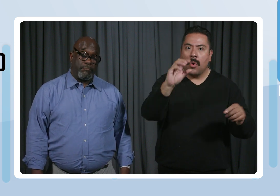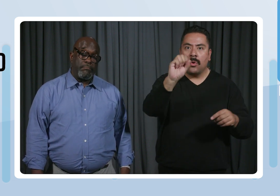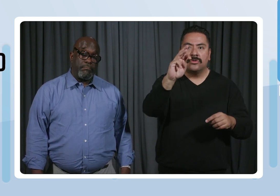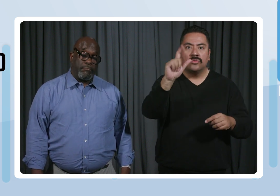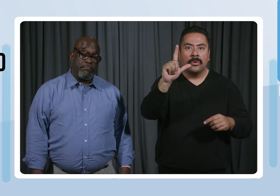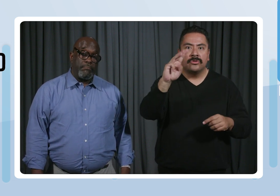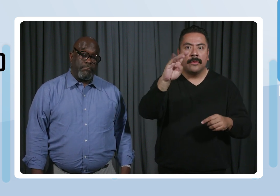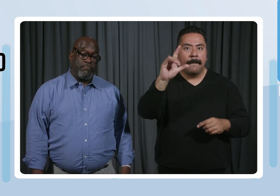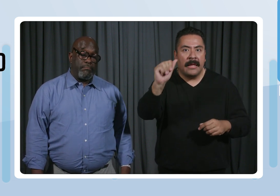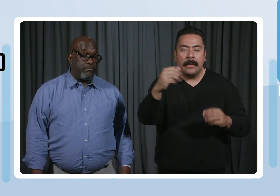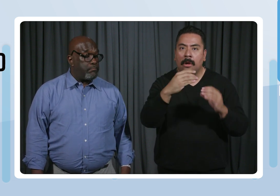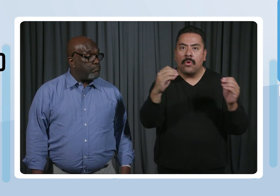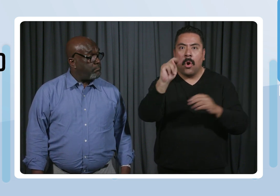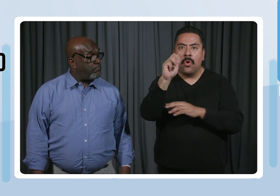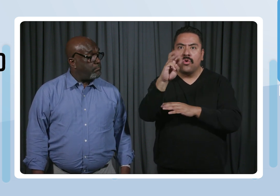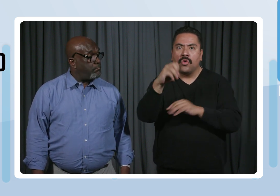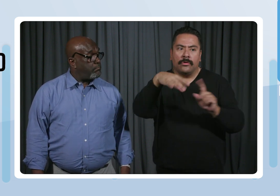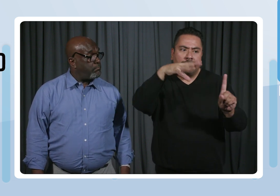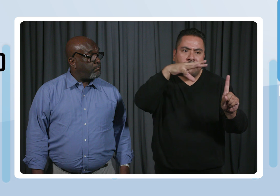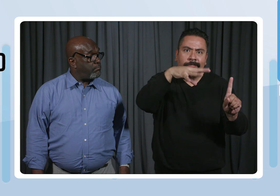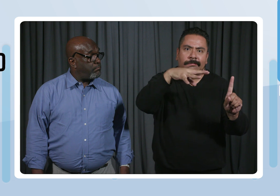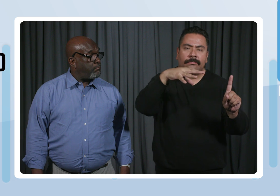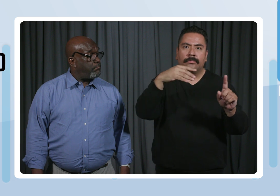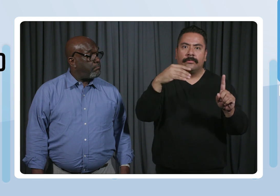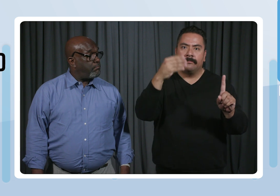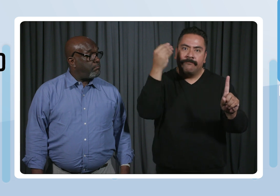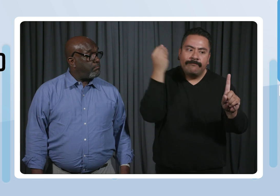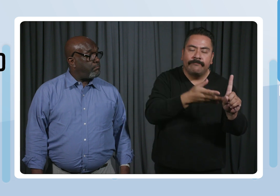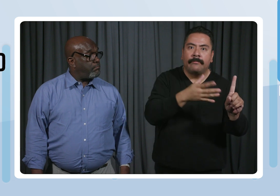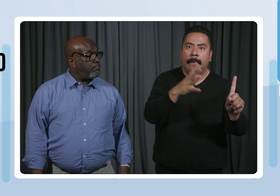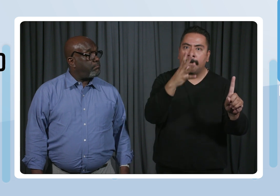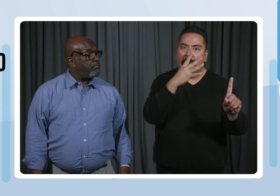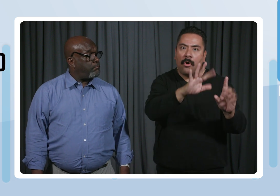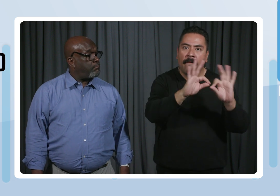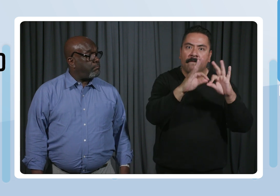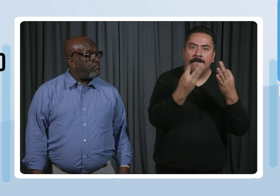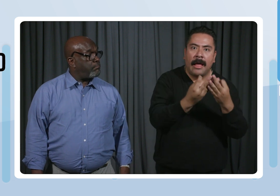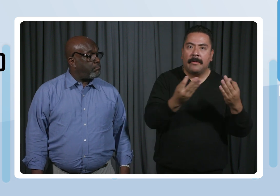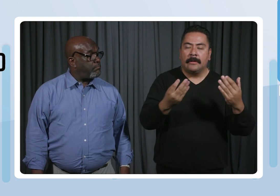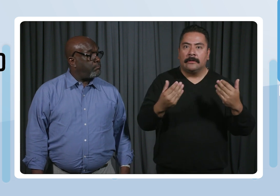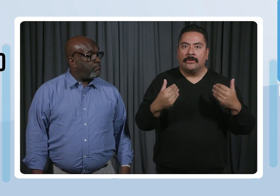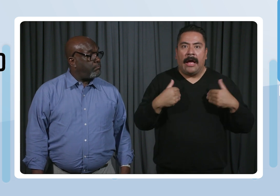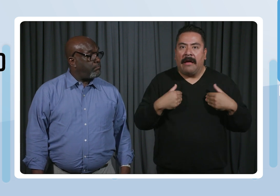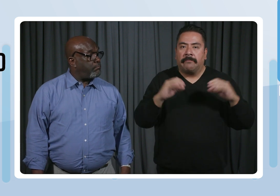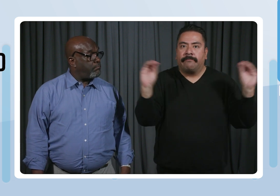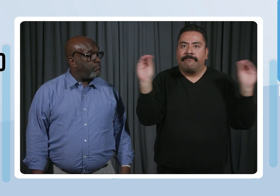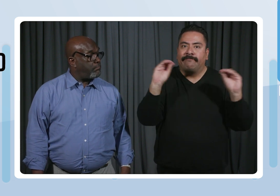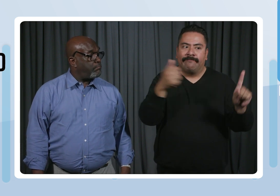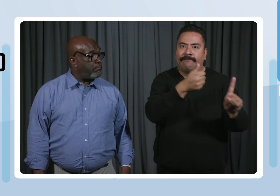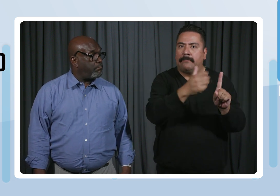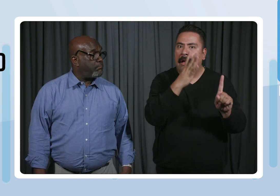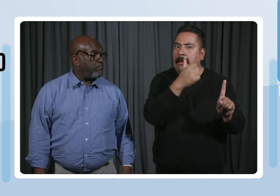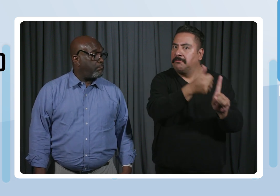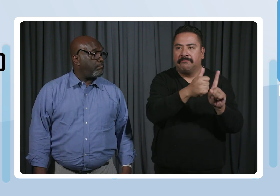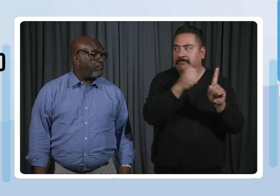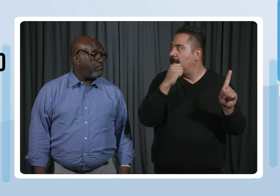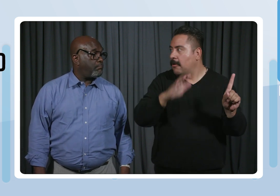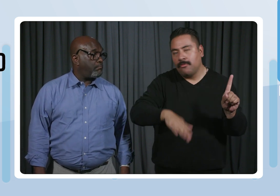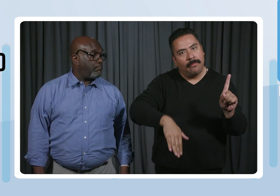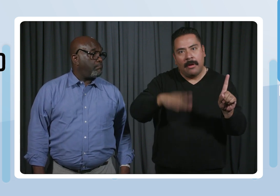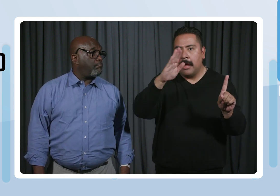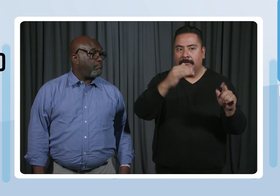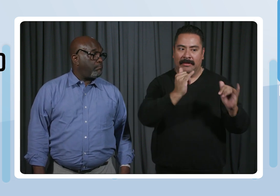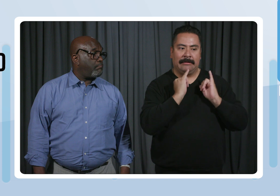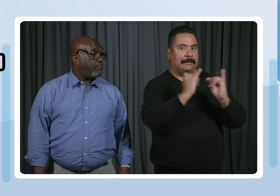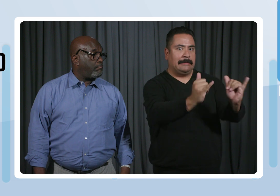news coverage alerting my mom and her family to this fact. So she did not grow up with this